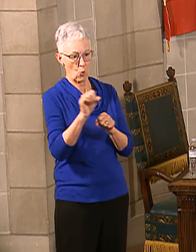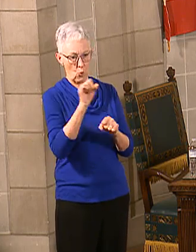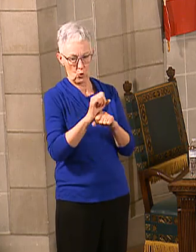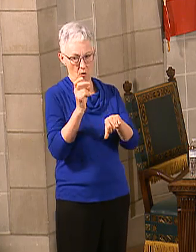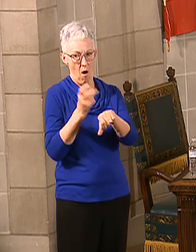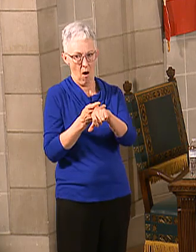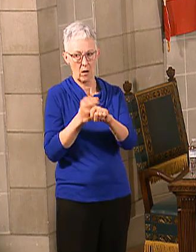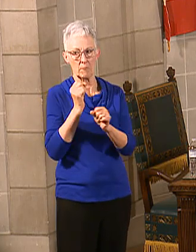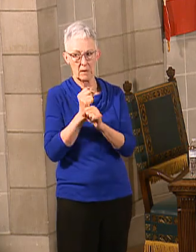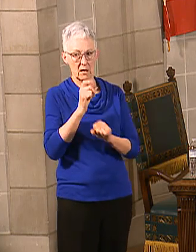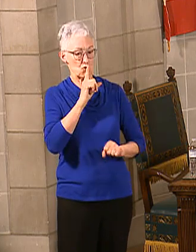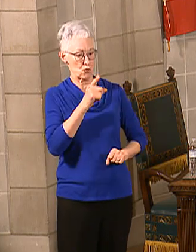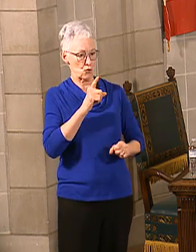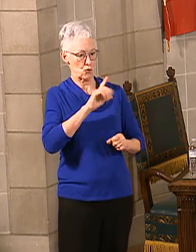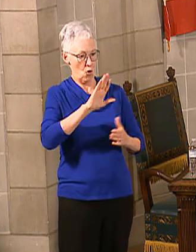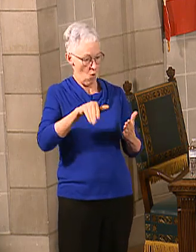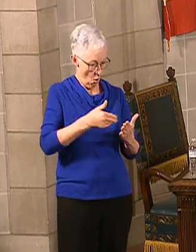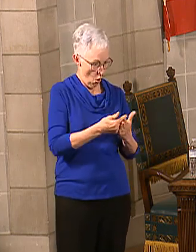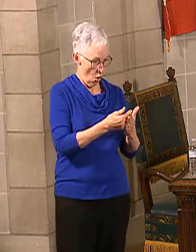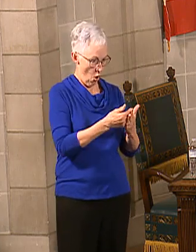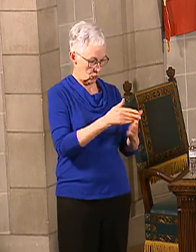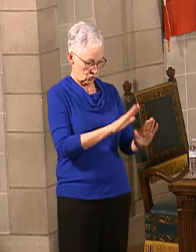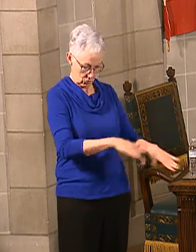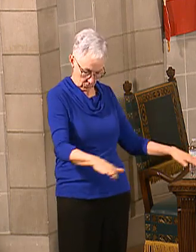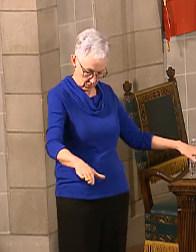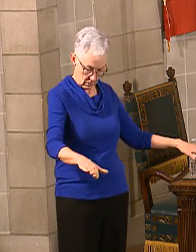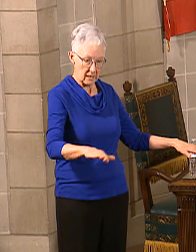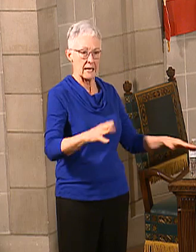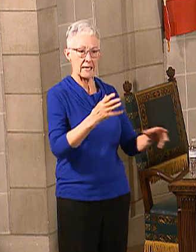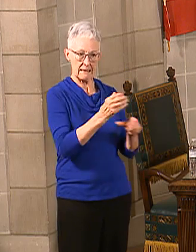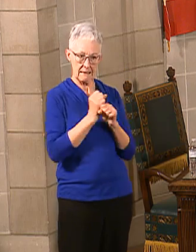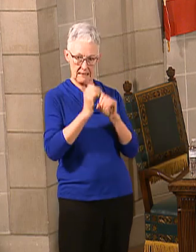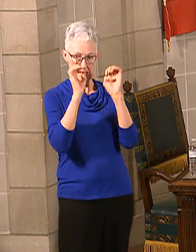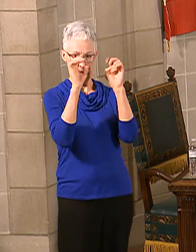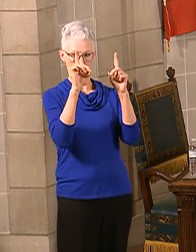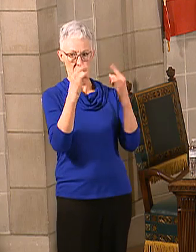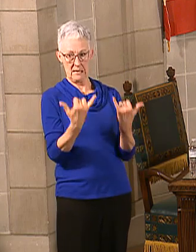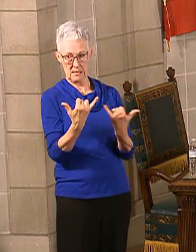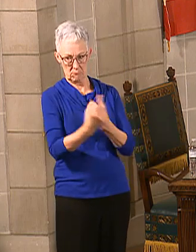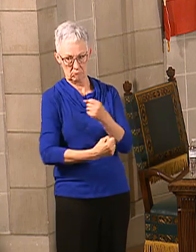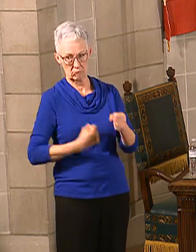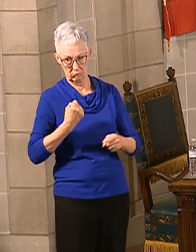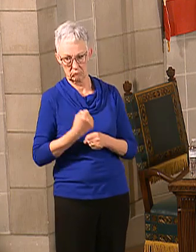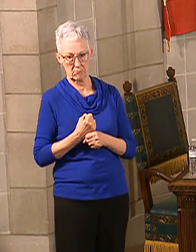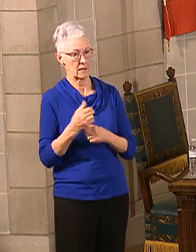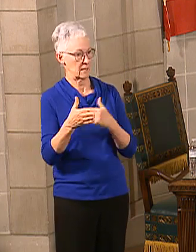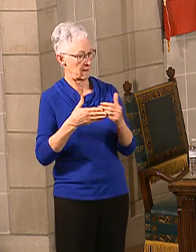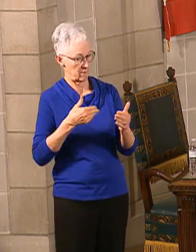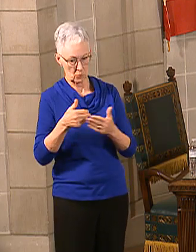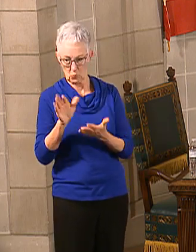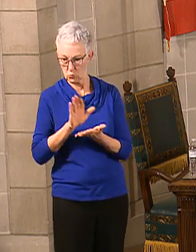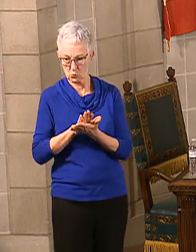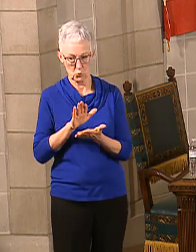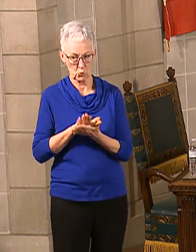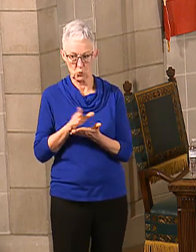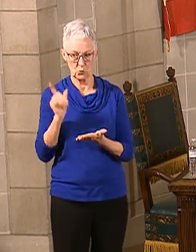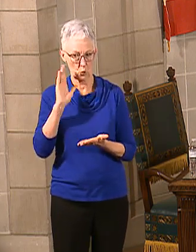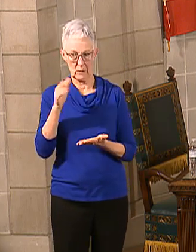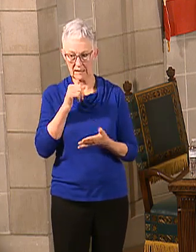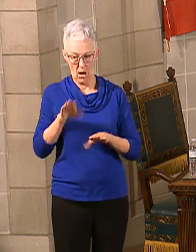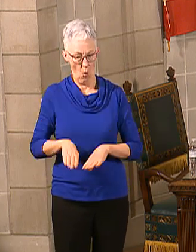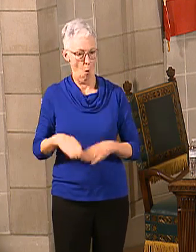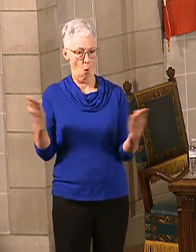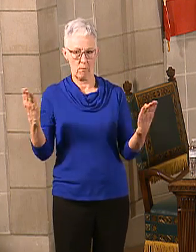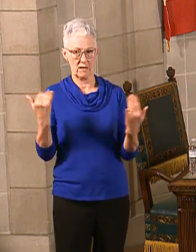make sure that our school children are getting that education this school year, even though schools are not going to be, reopening